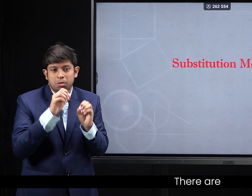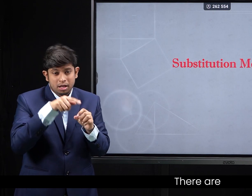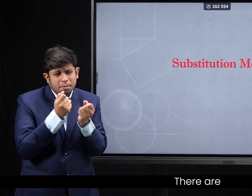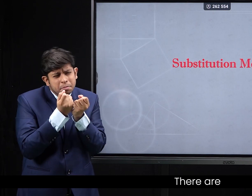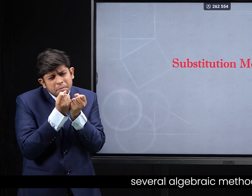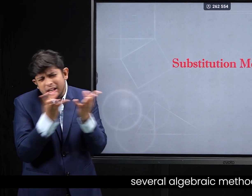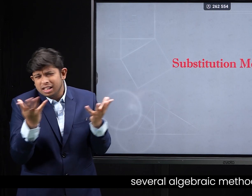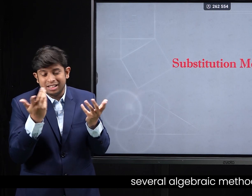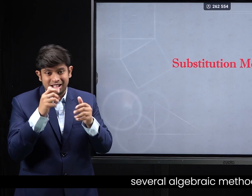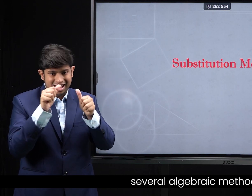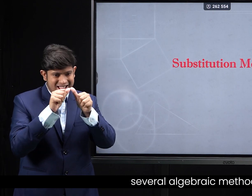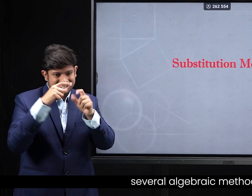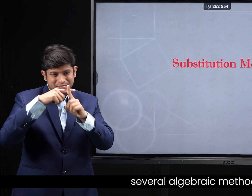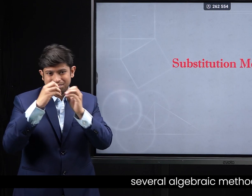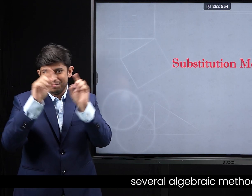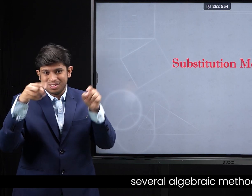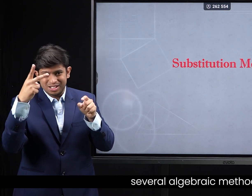There are several algebraic methods.